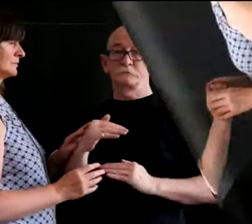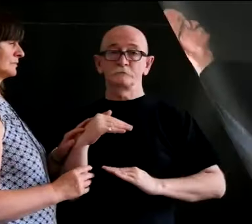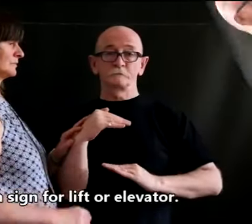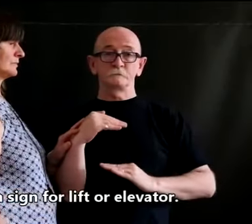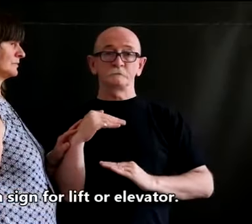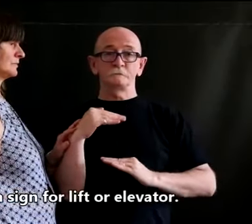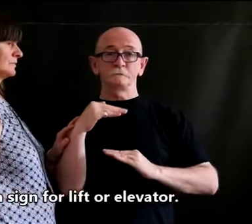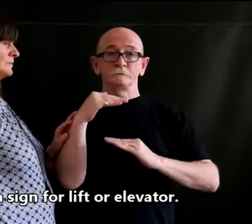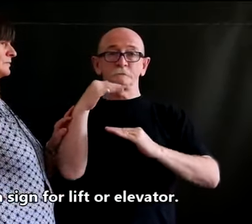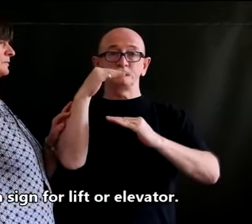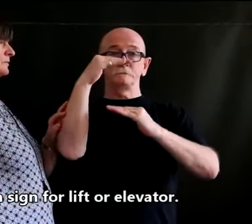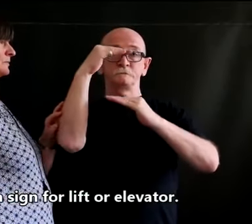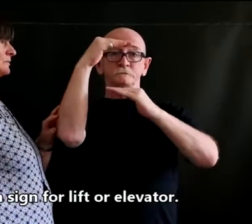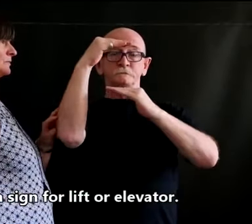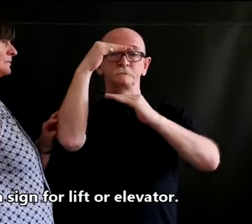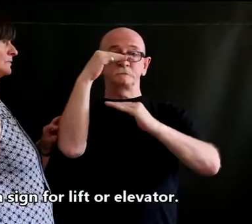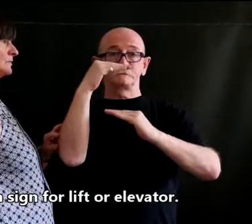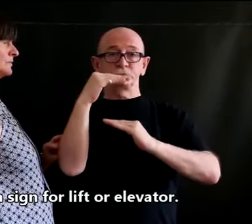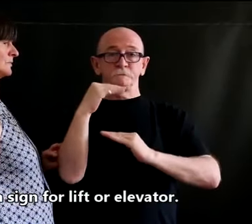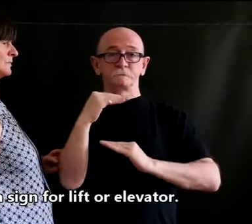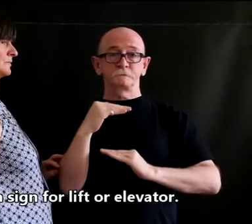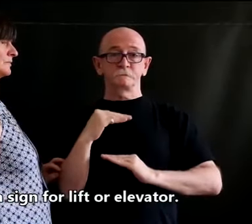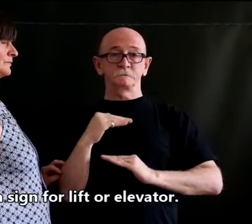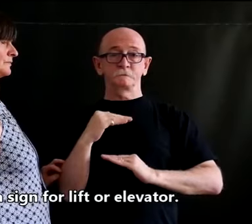And finally, a sign for lift or elevator.